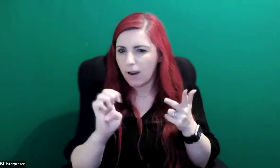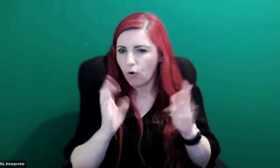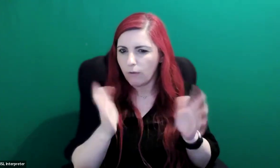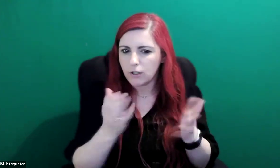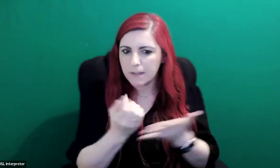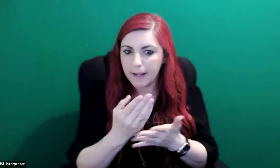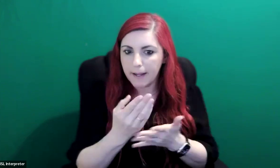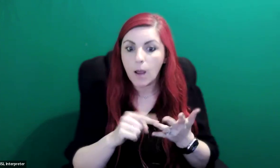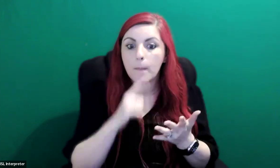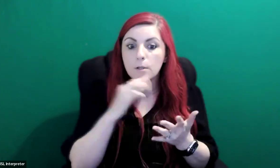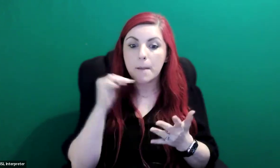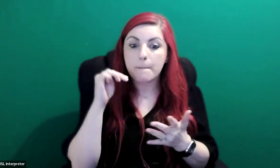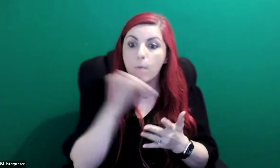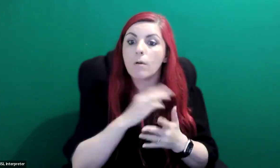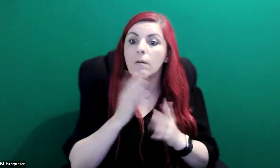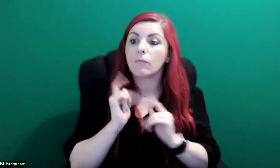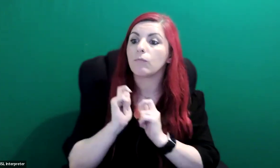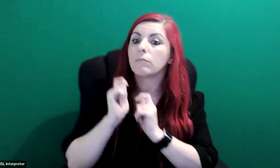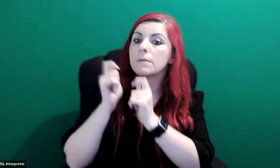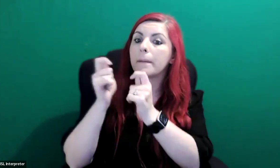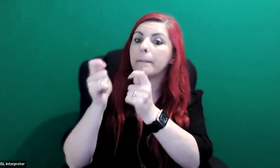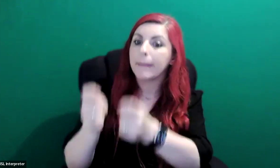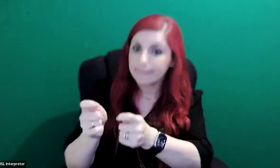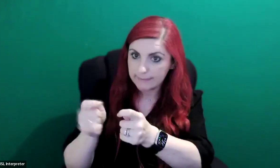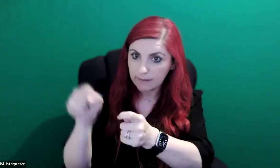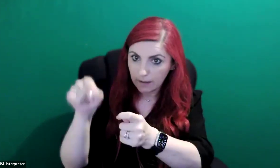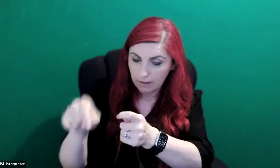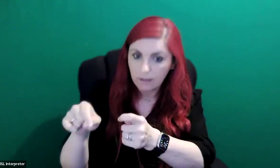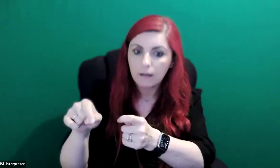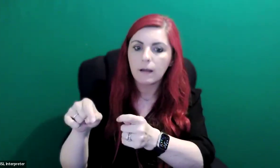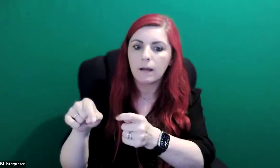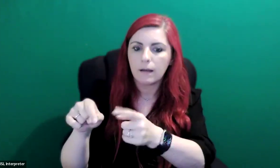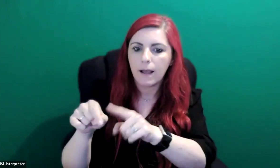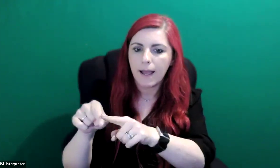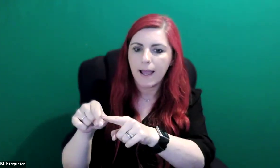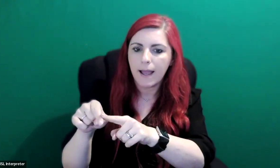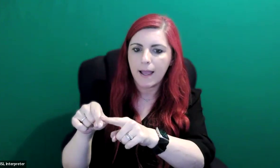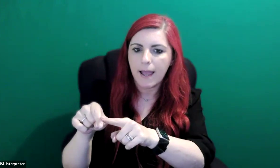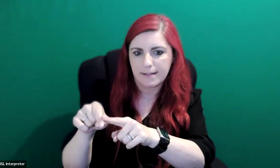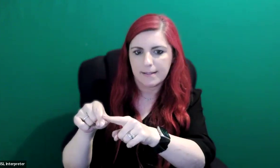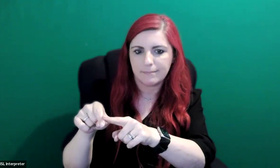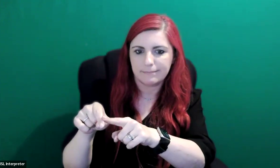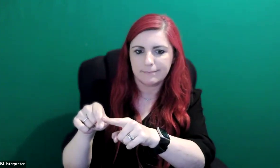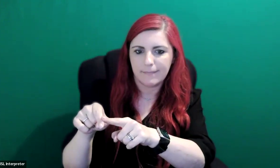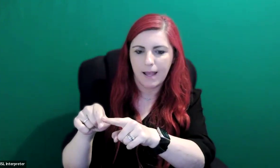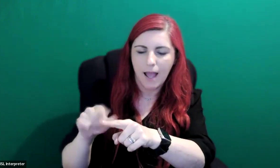your submission you submit to Geneva is a coalition submission. So